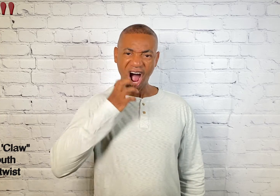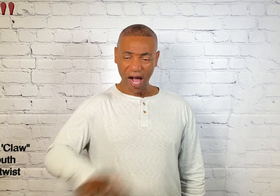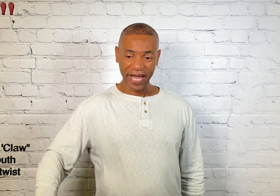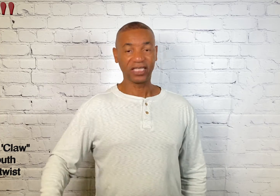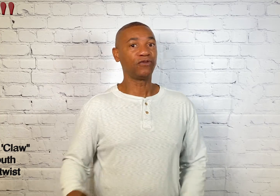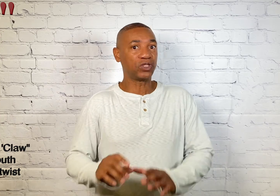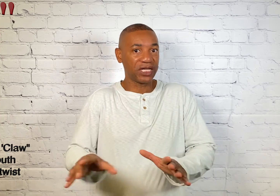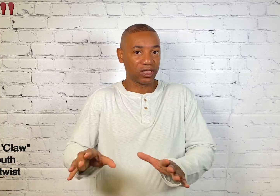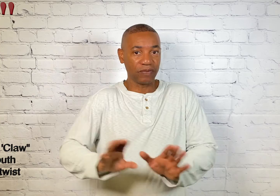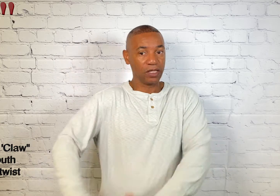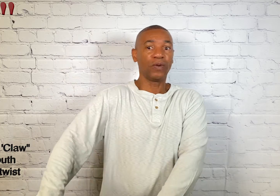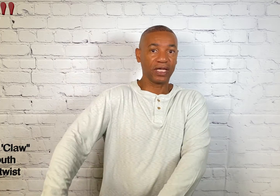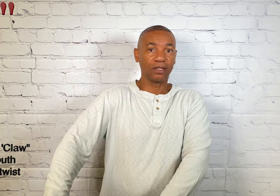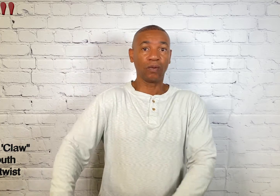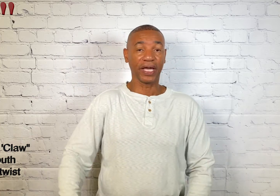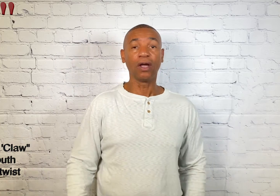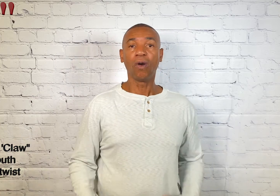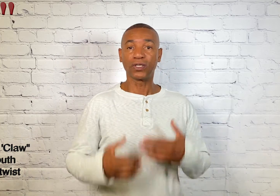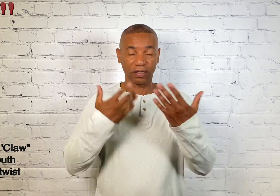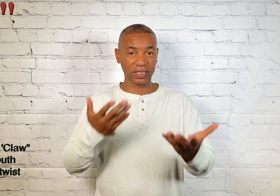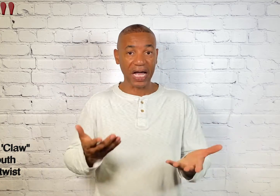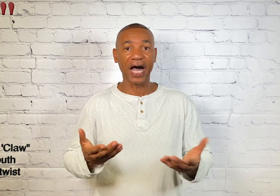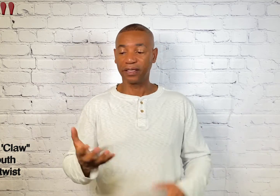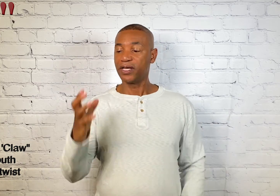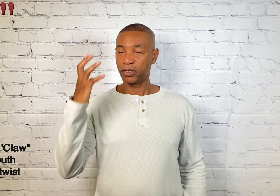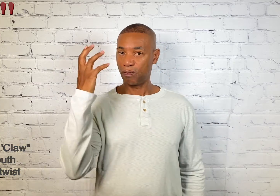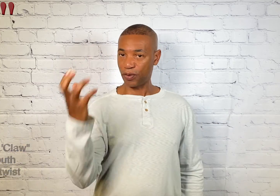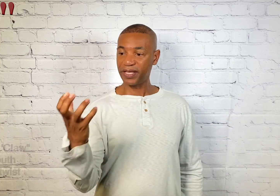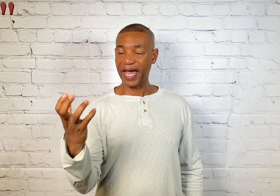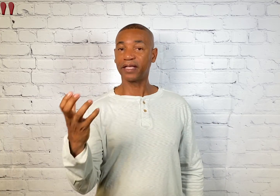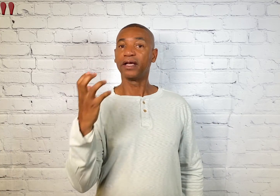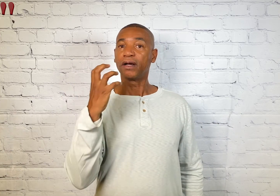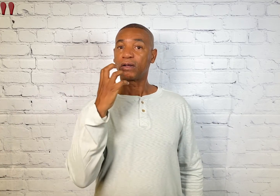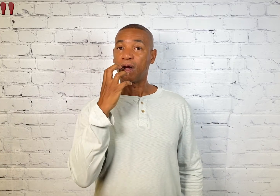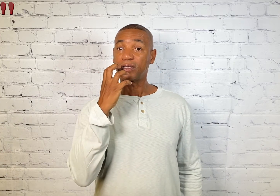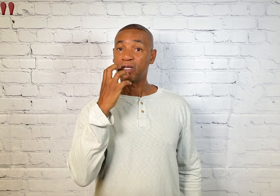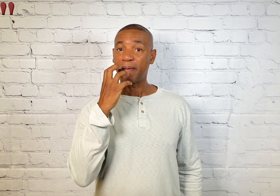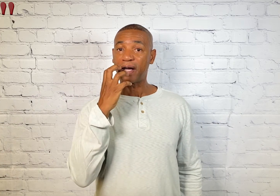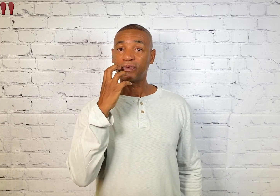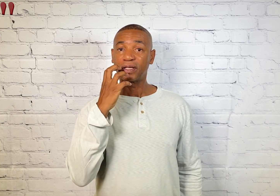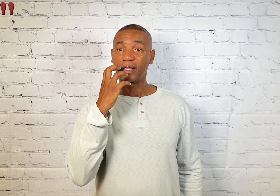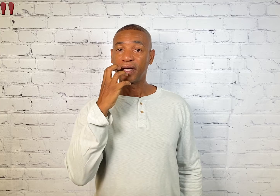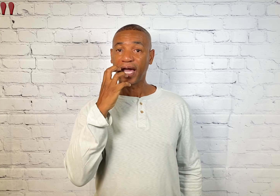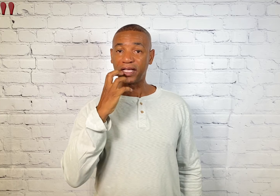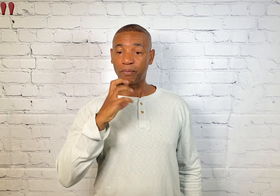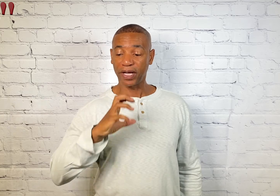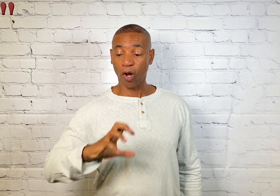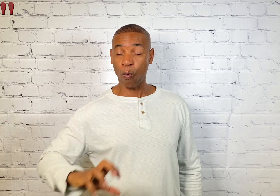As if you touch something and you want to get it away, or something's hot. So you bring that claw to your mouth and then bring it away